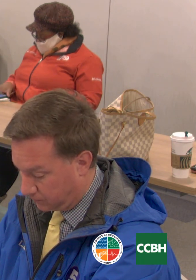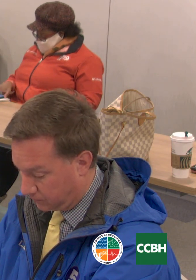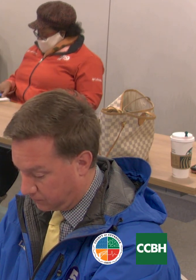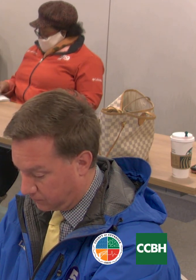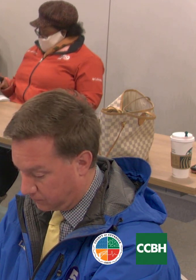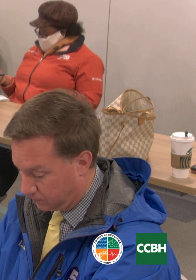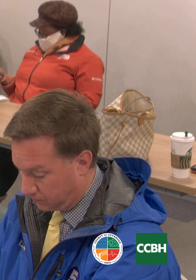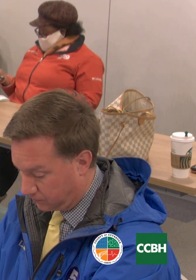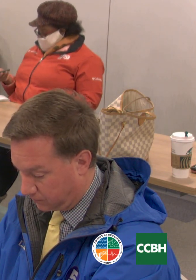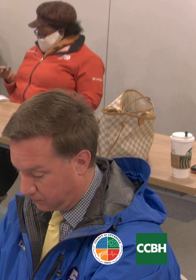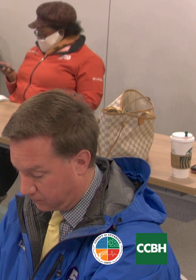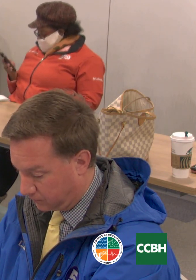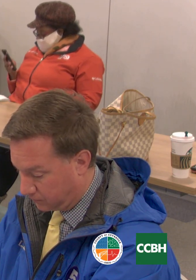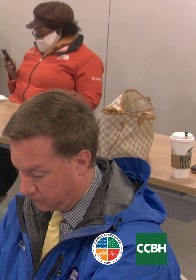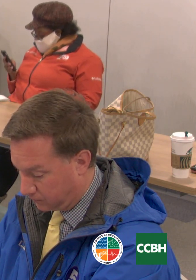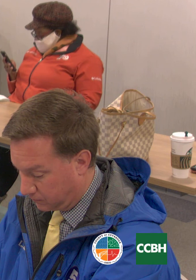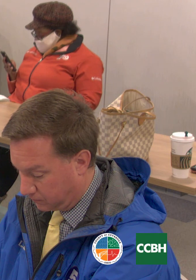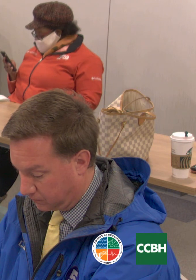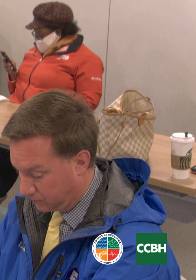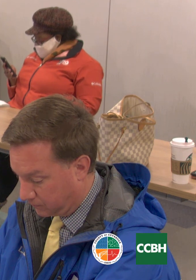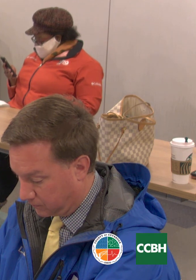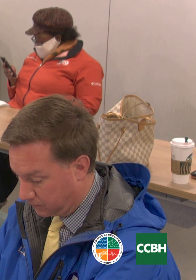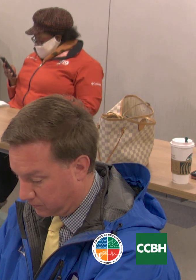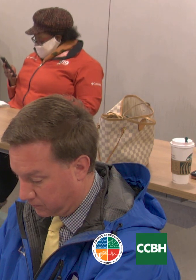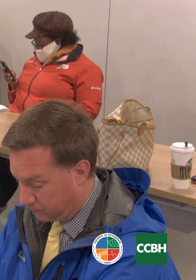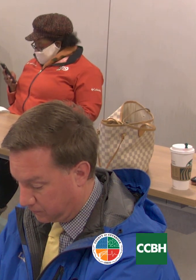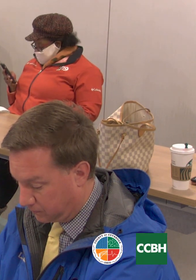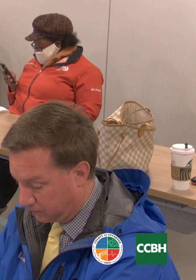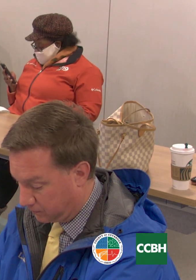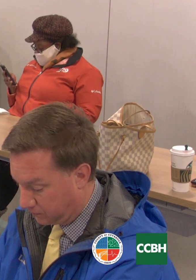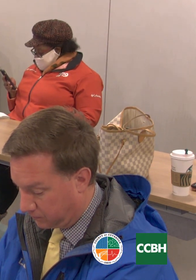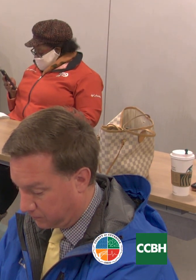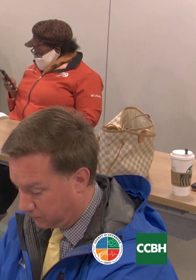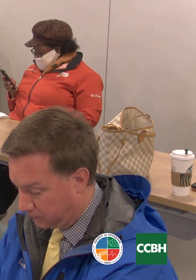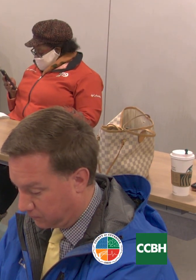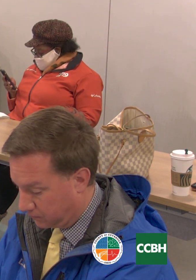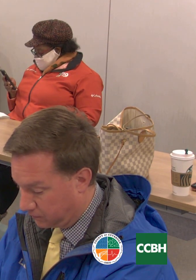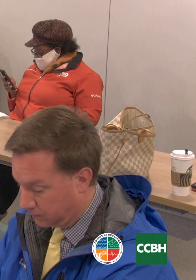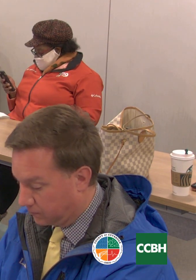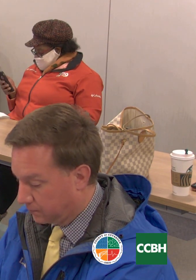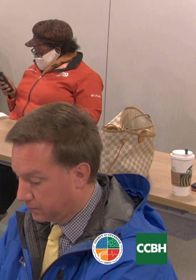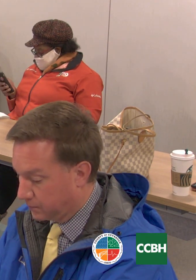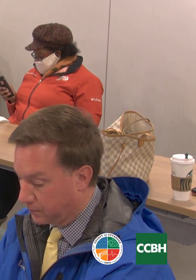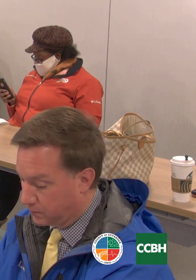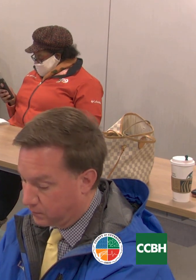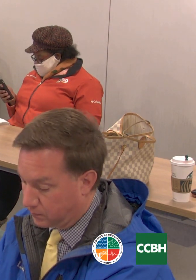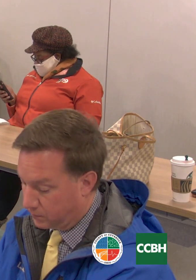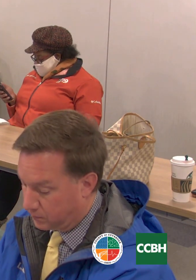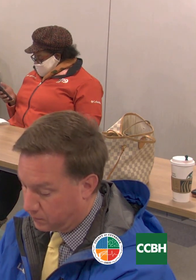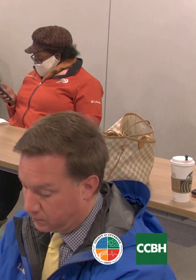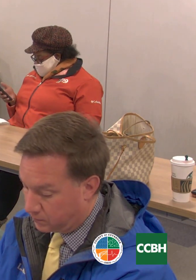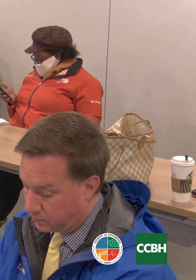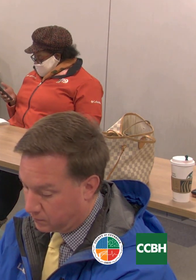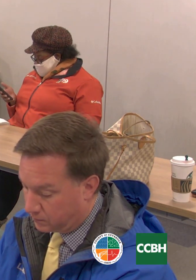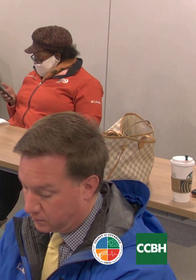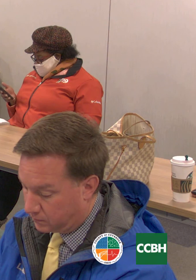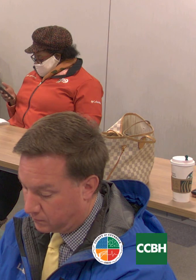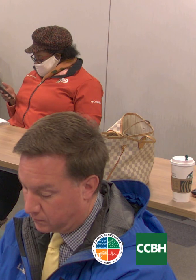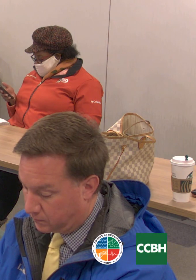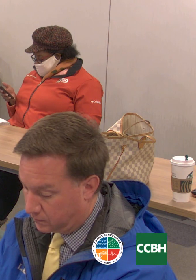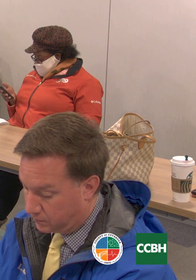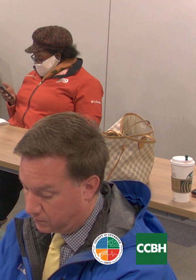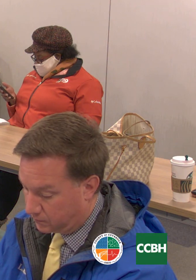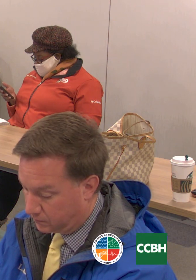weeks and, difficulty getting supplies that are needed. Has what's, I guess, been holding up